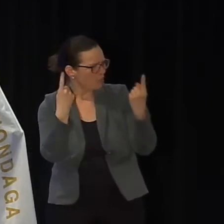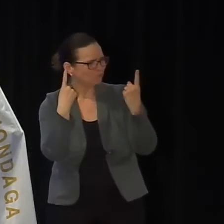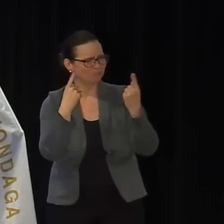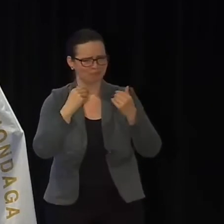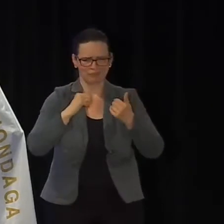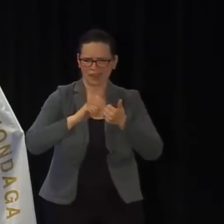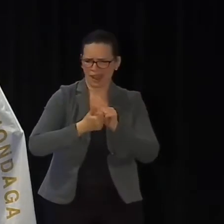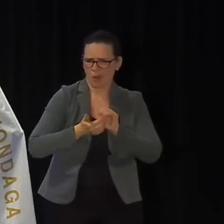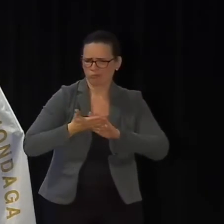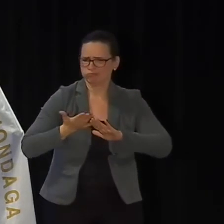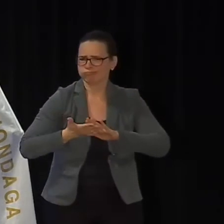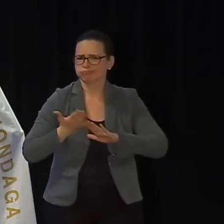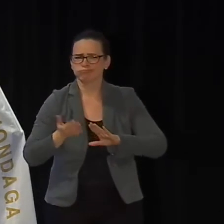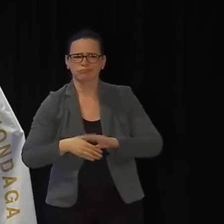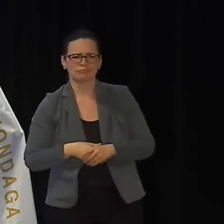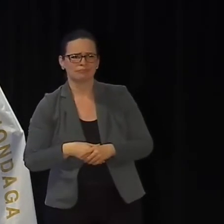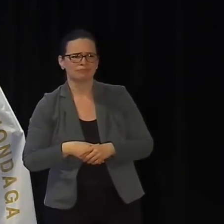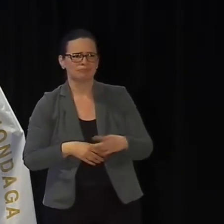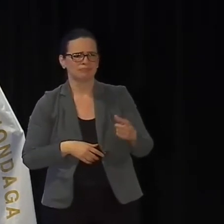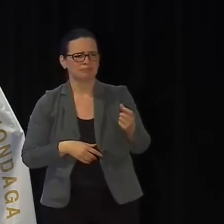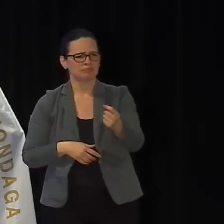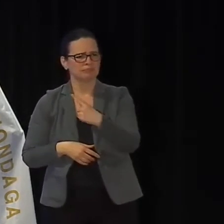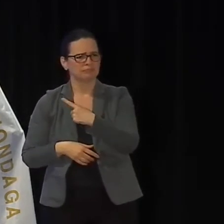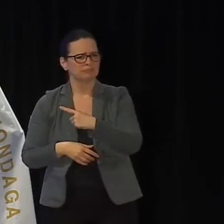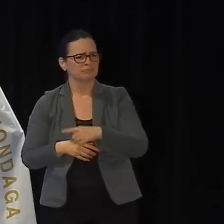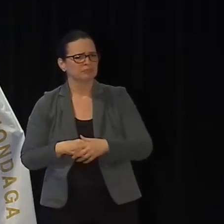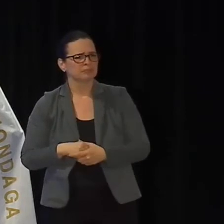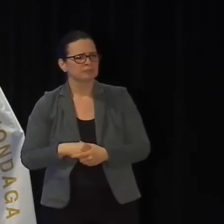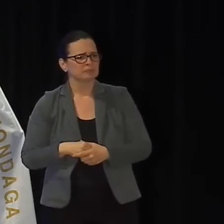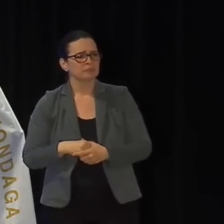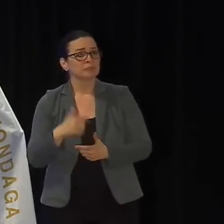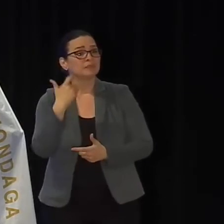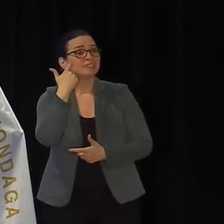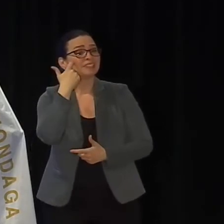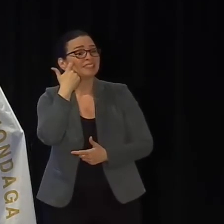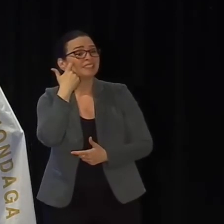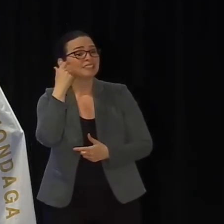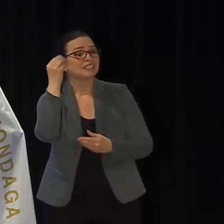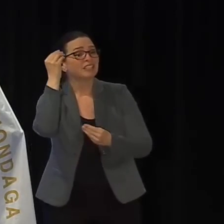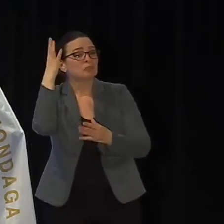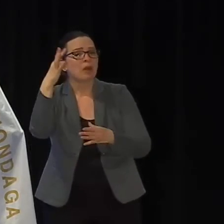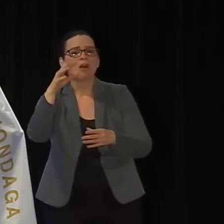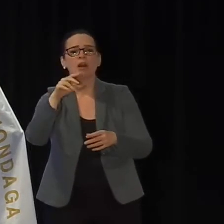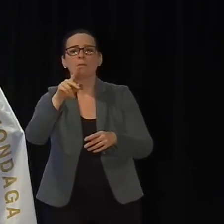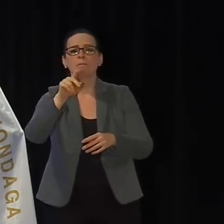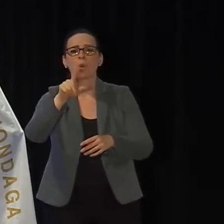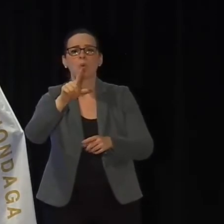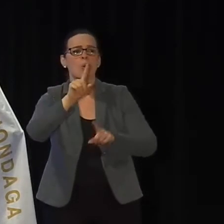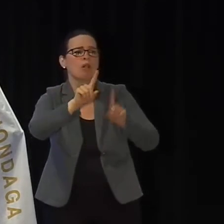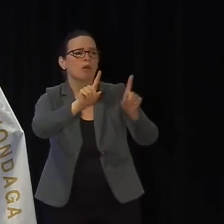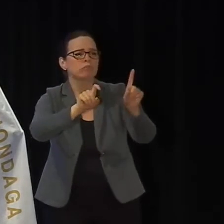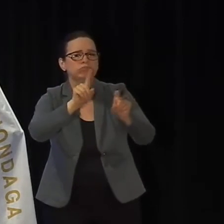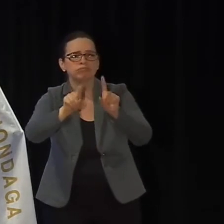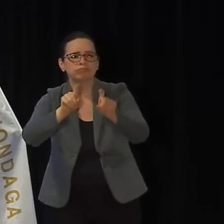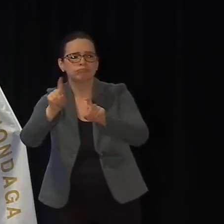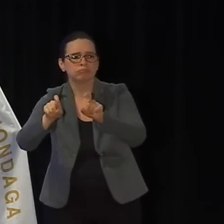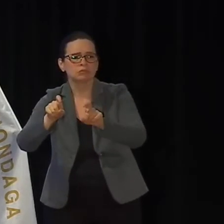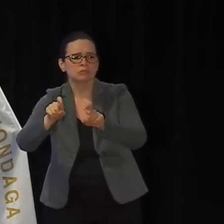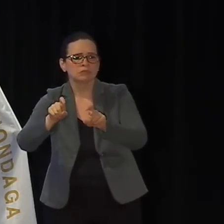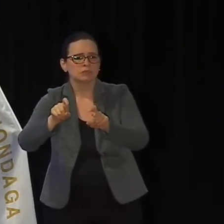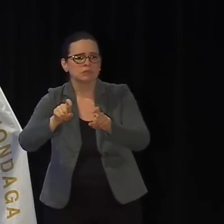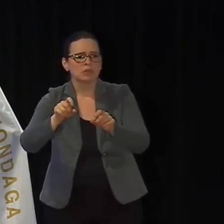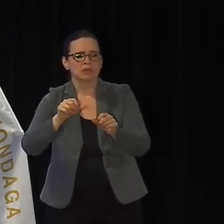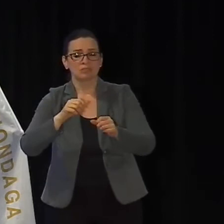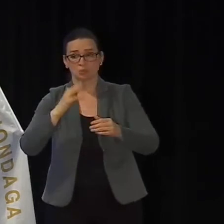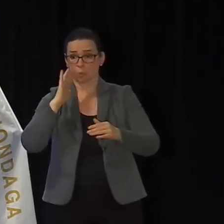There's some recent data and polls that suggest younger people are now more hesitant again to get the vaccine, or they don't want it for a variety of